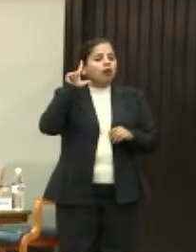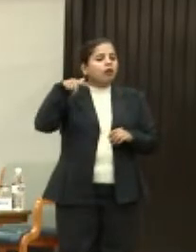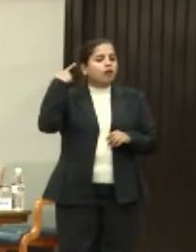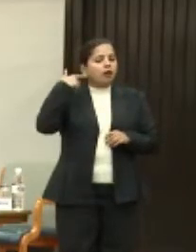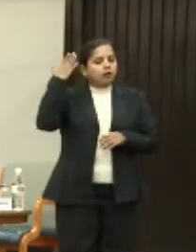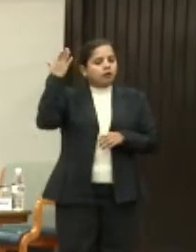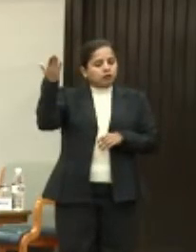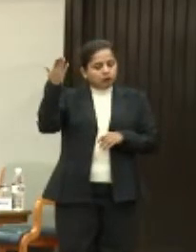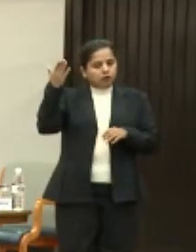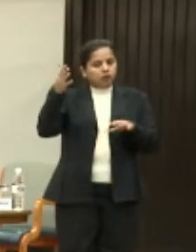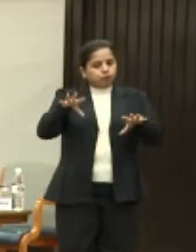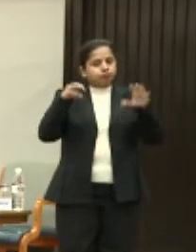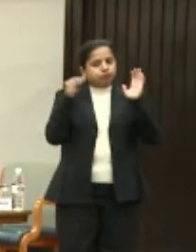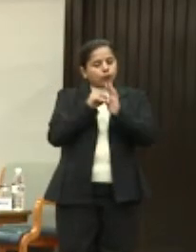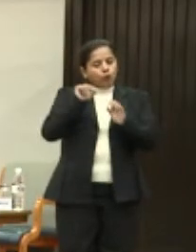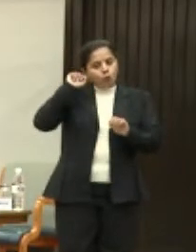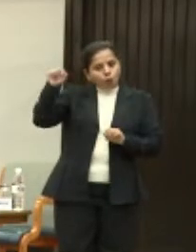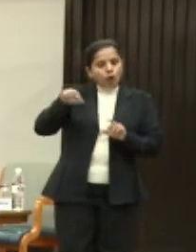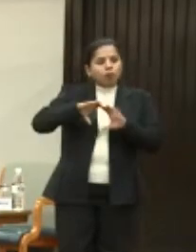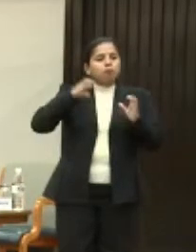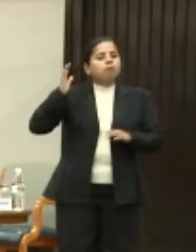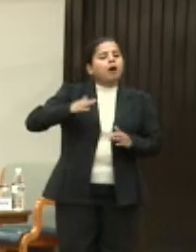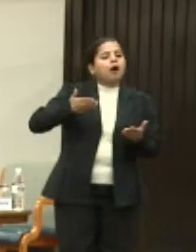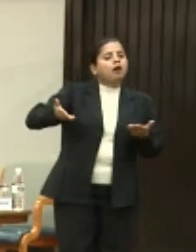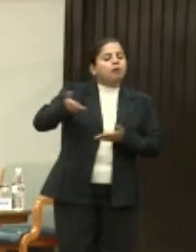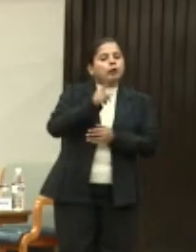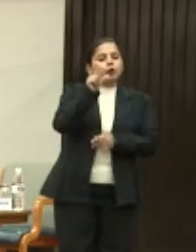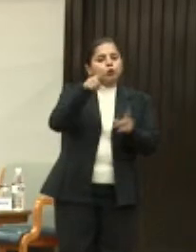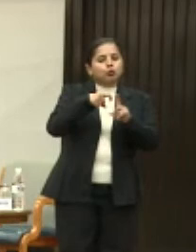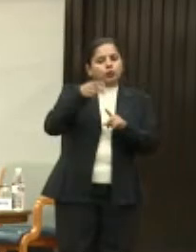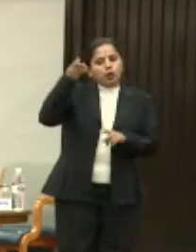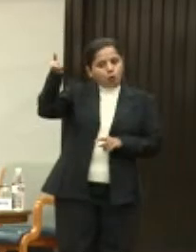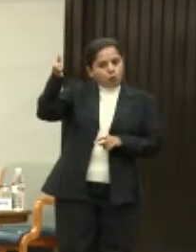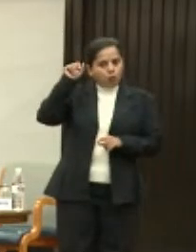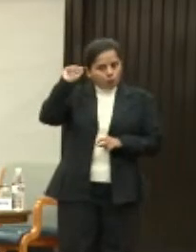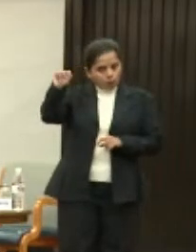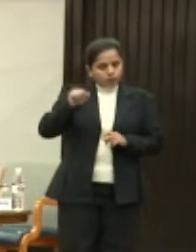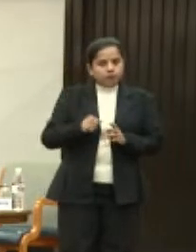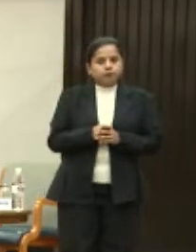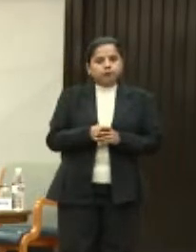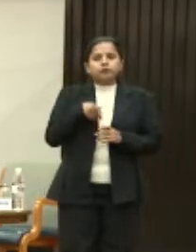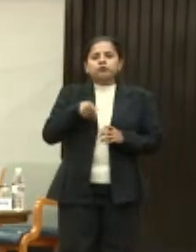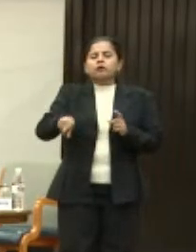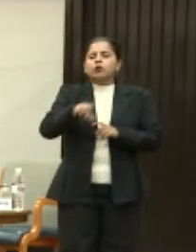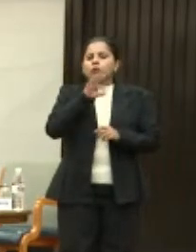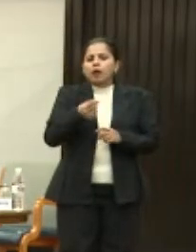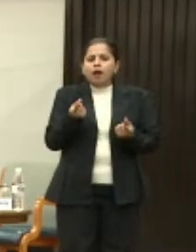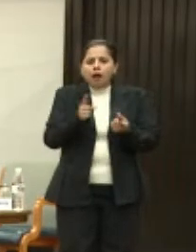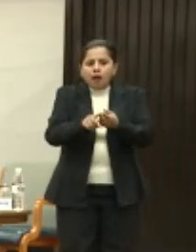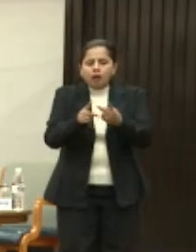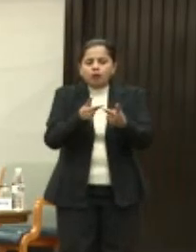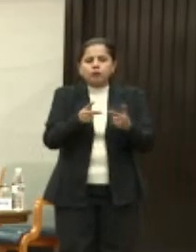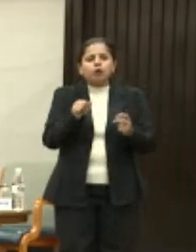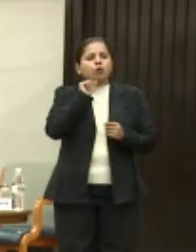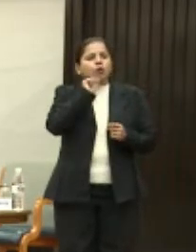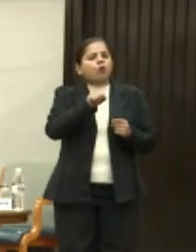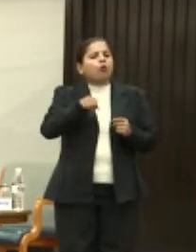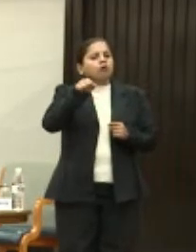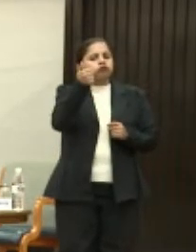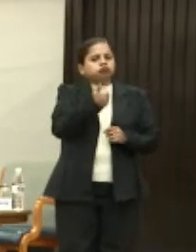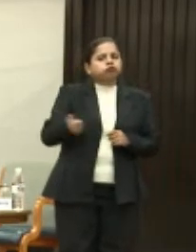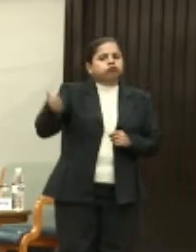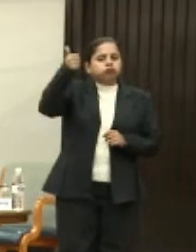Gazette, the Parliament of the United Kingdom, the Sovereign, Her Majesty,